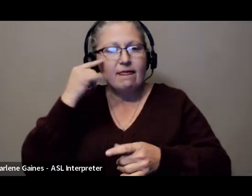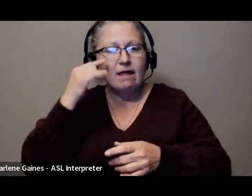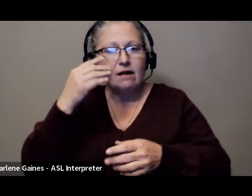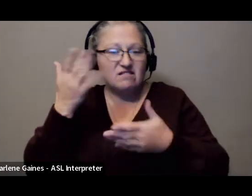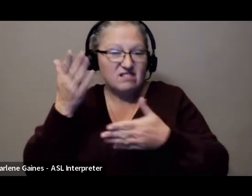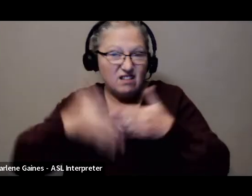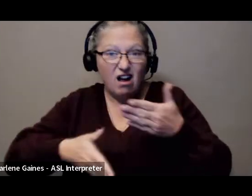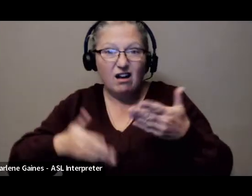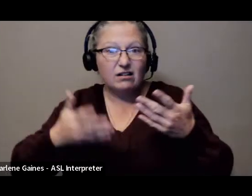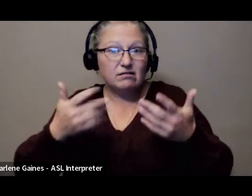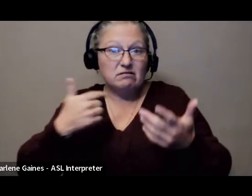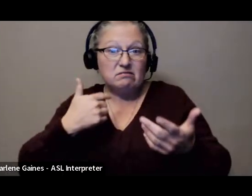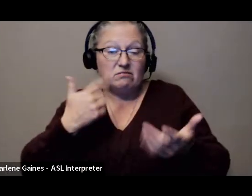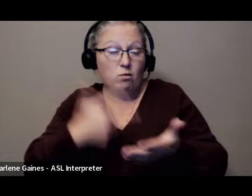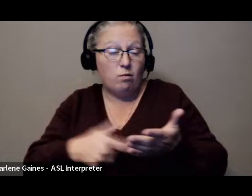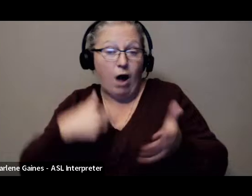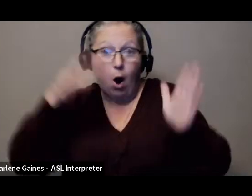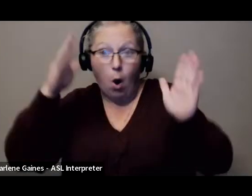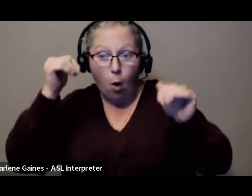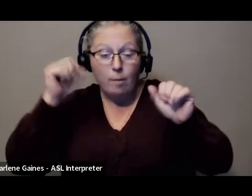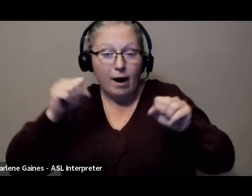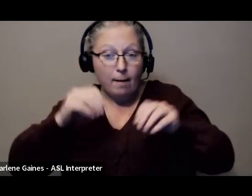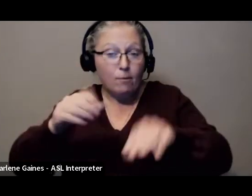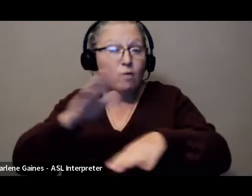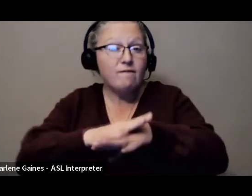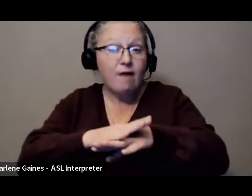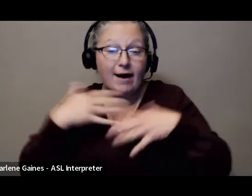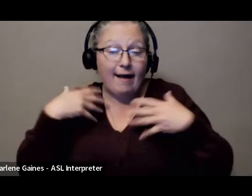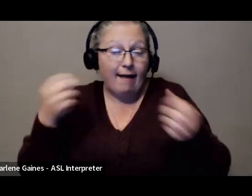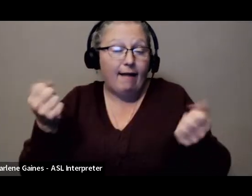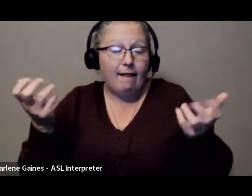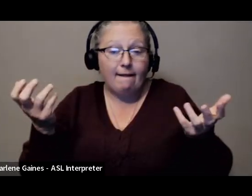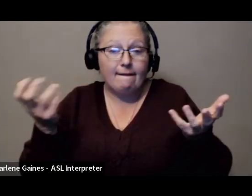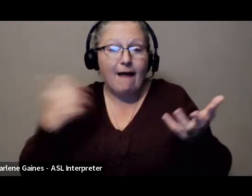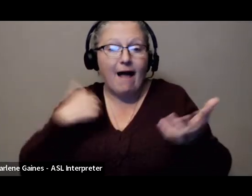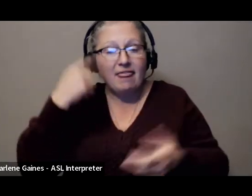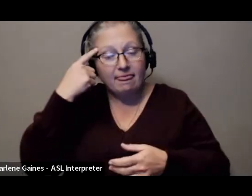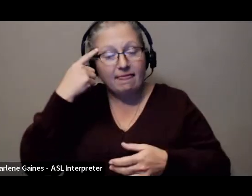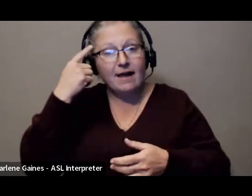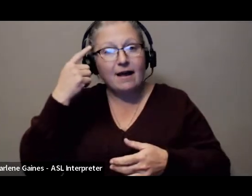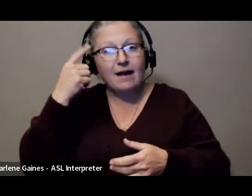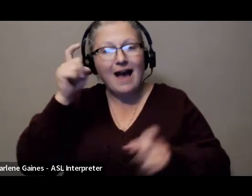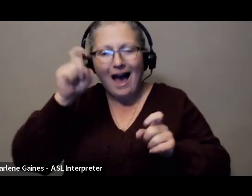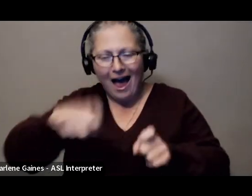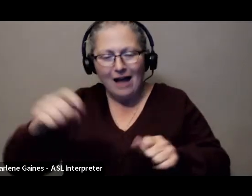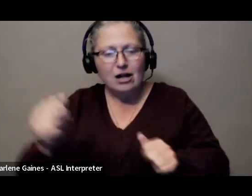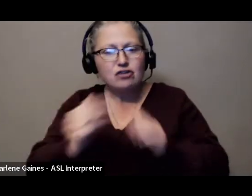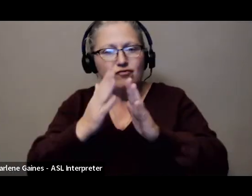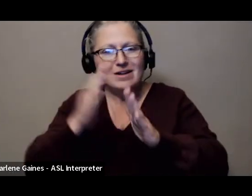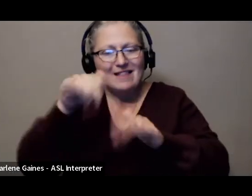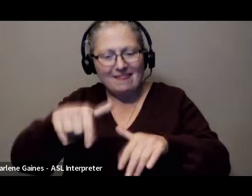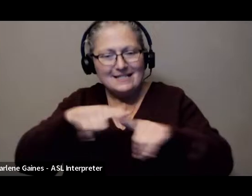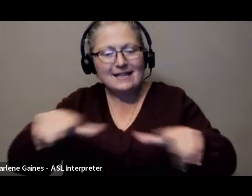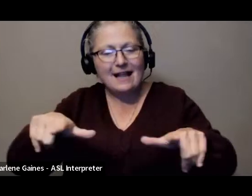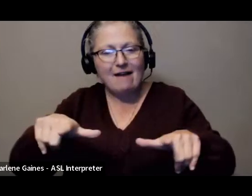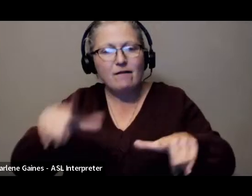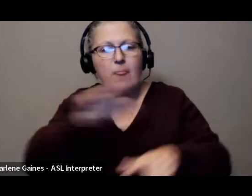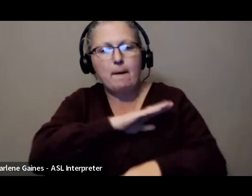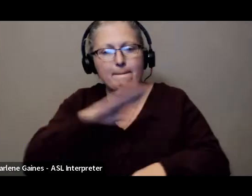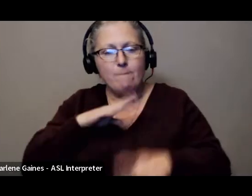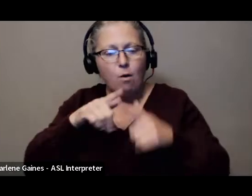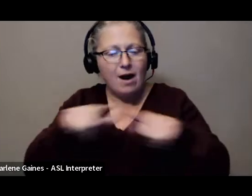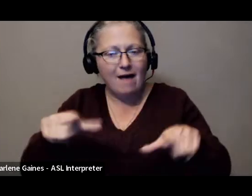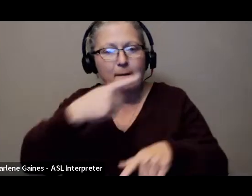is done as far as I'm concerned. I'm hoping that we can move on and heal from this. But I think it had to be addressed at this level, at the board